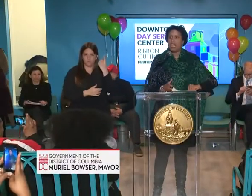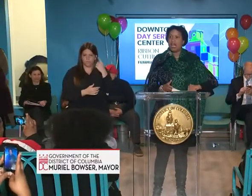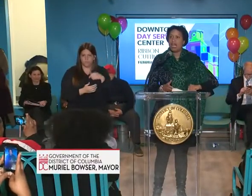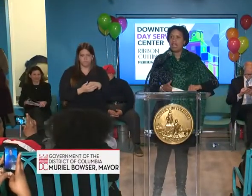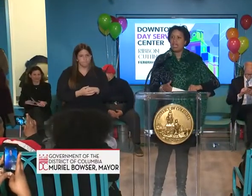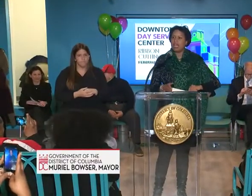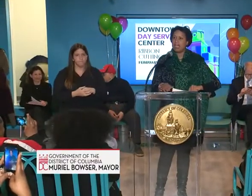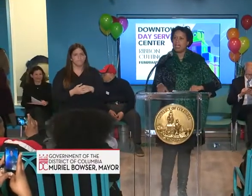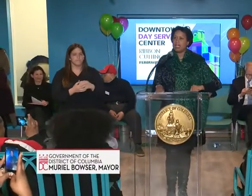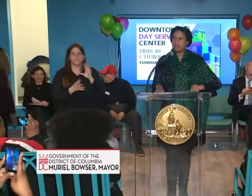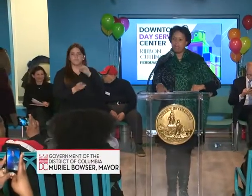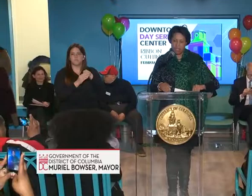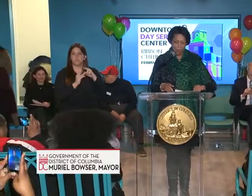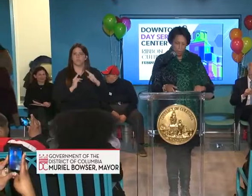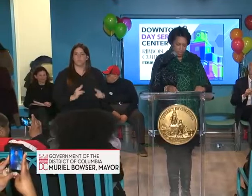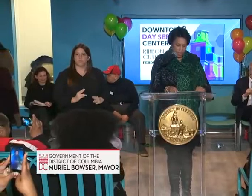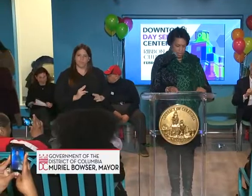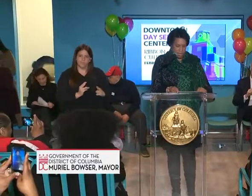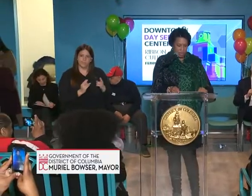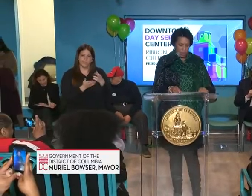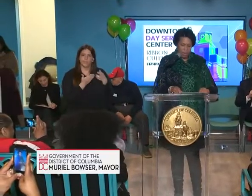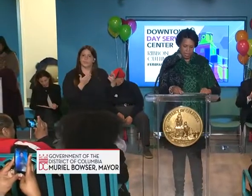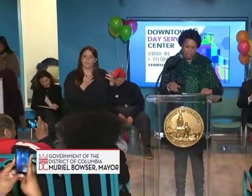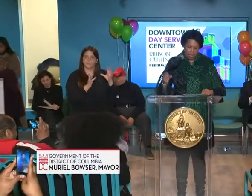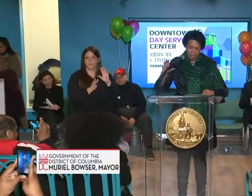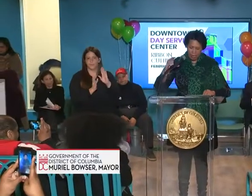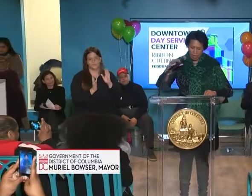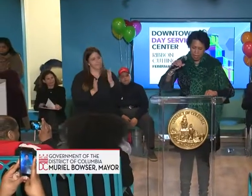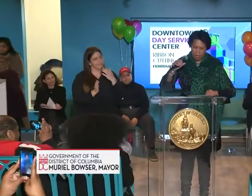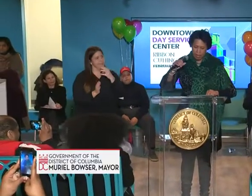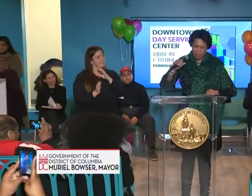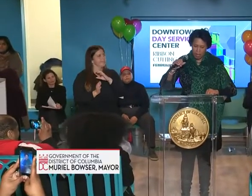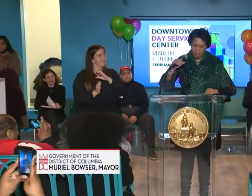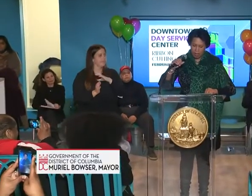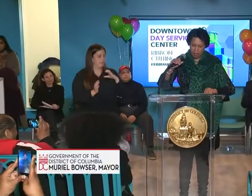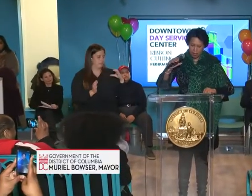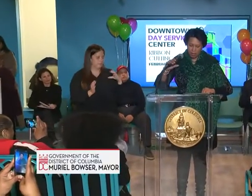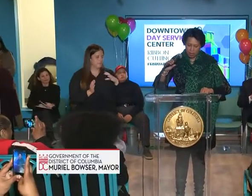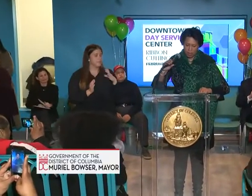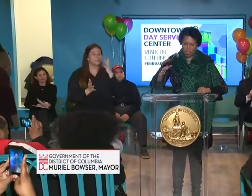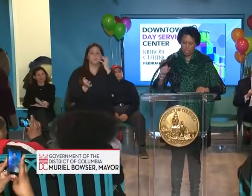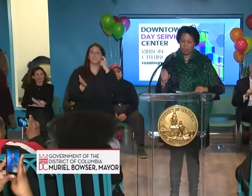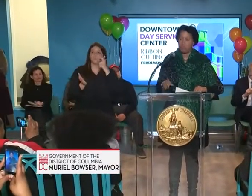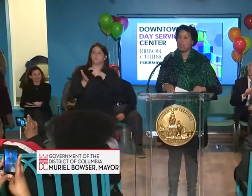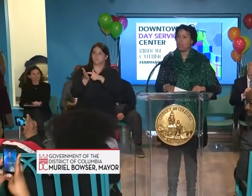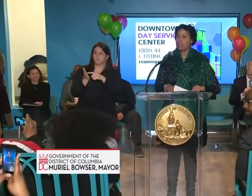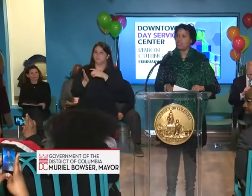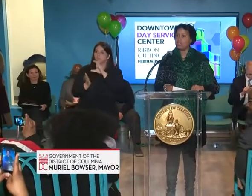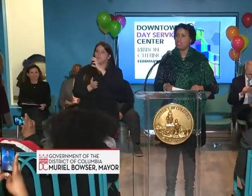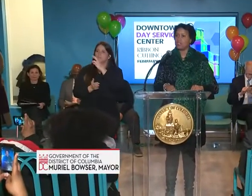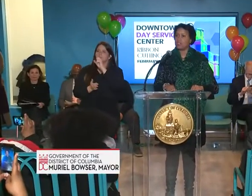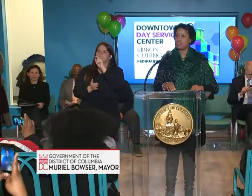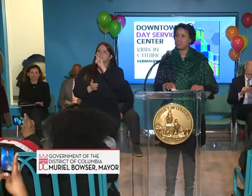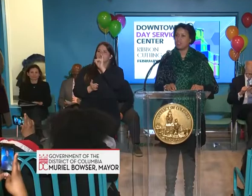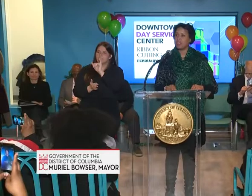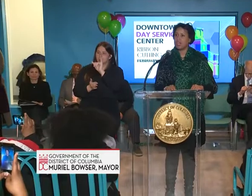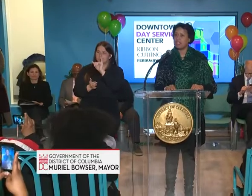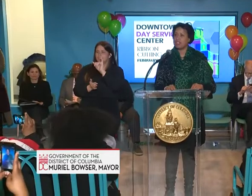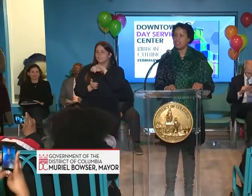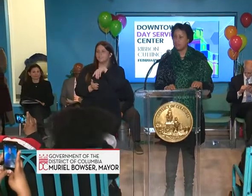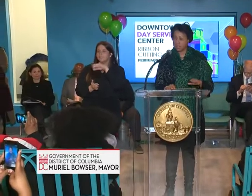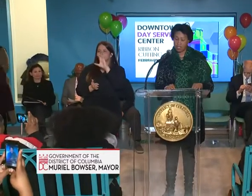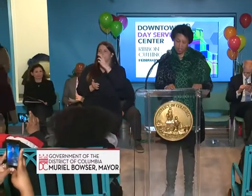Committee. And I want to quickly acknowledge my team in Christy Greenwald, who